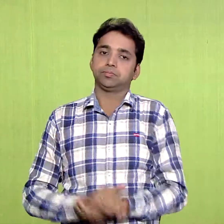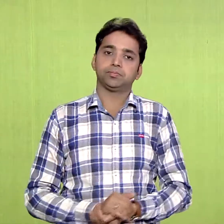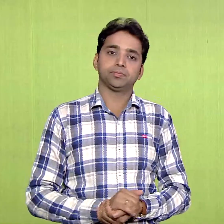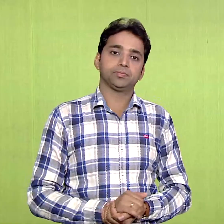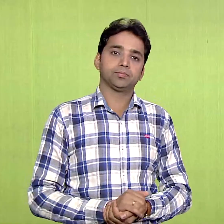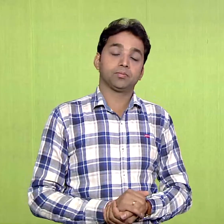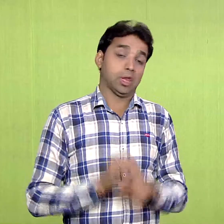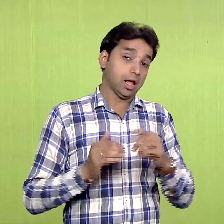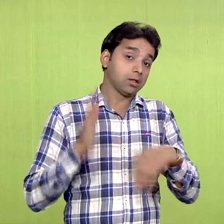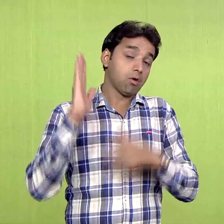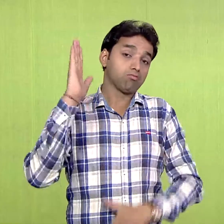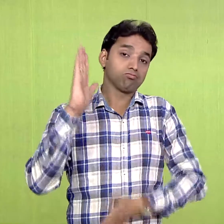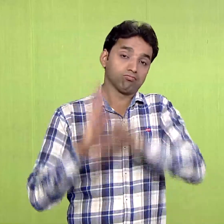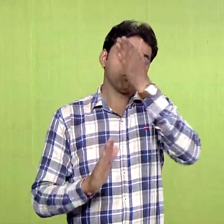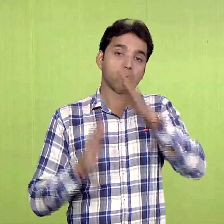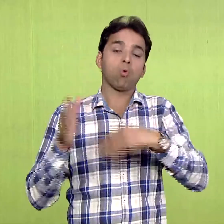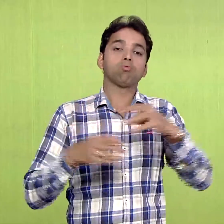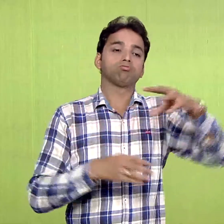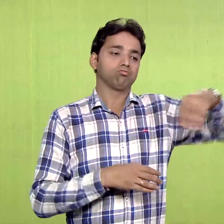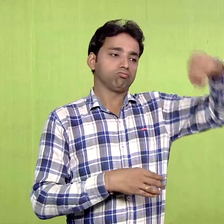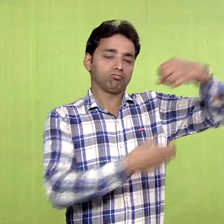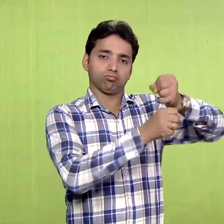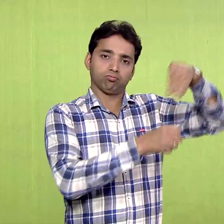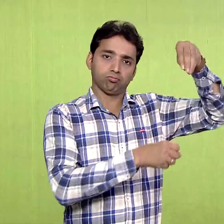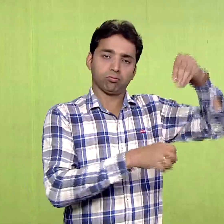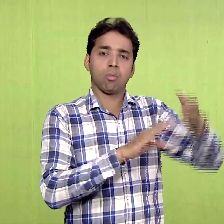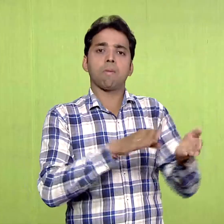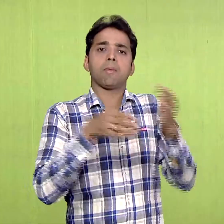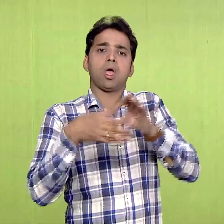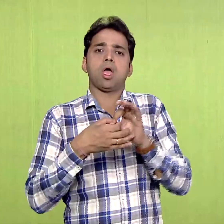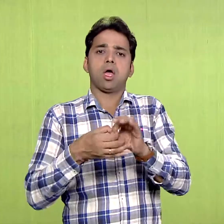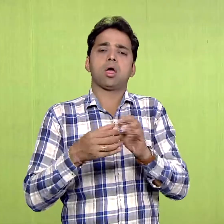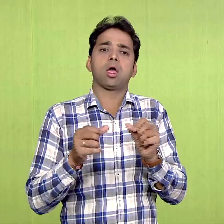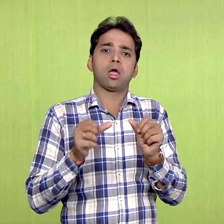The walls of the stupa are adorned